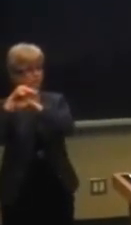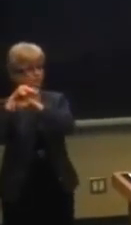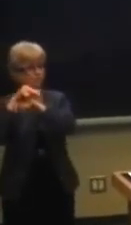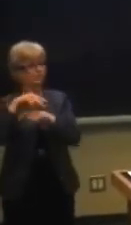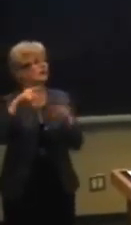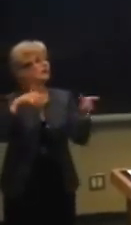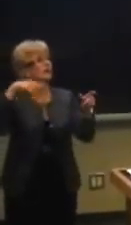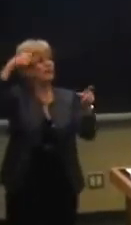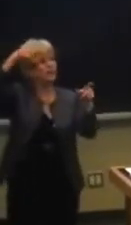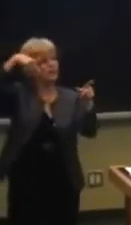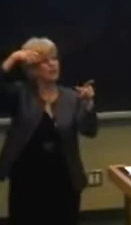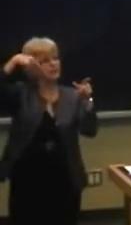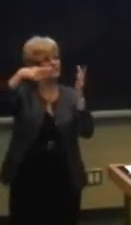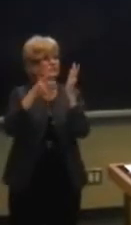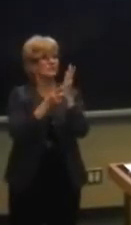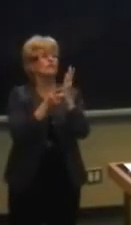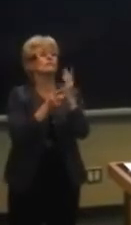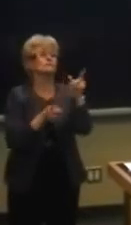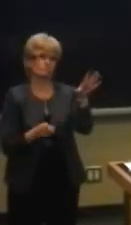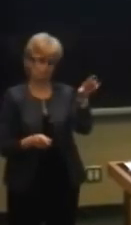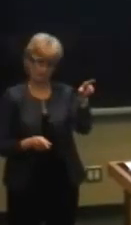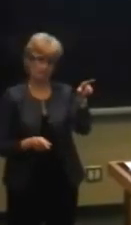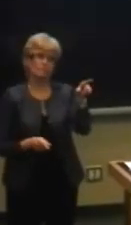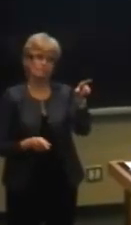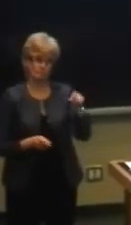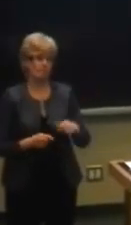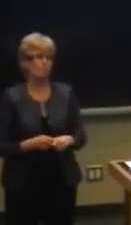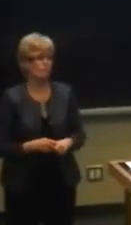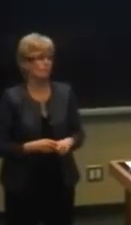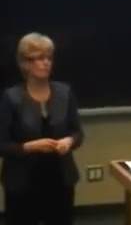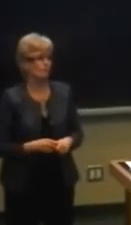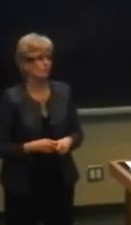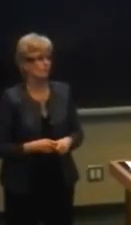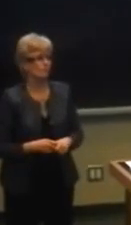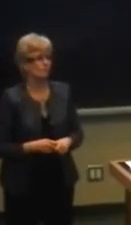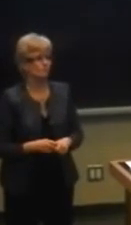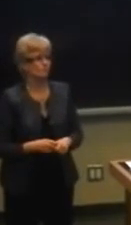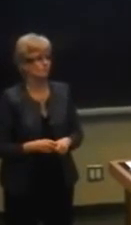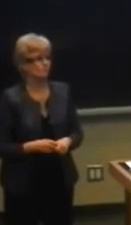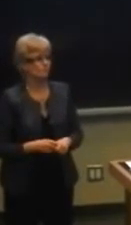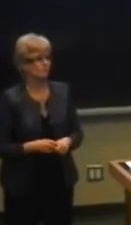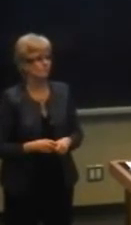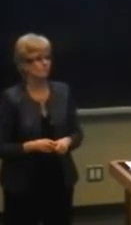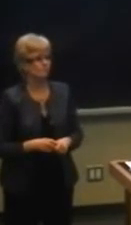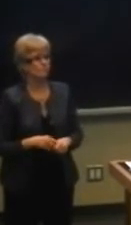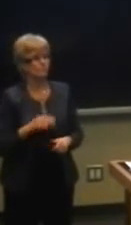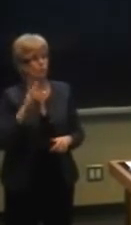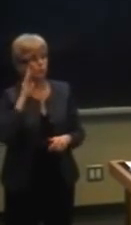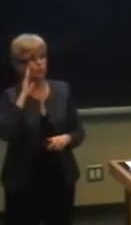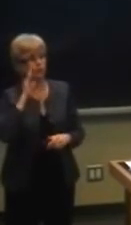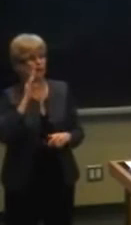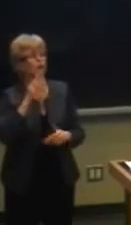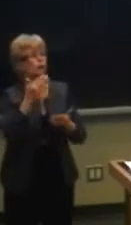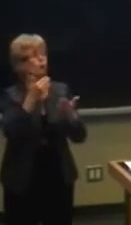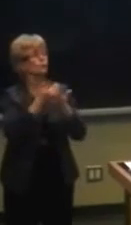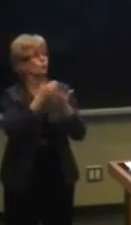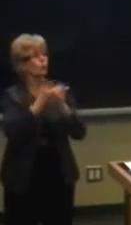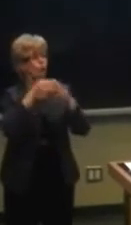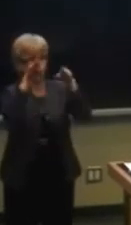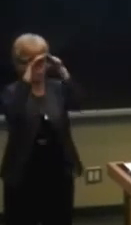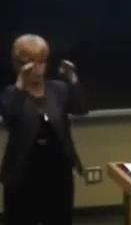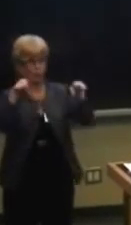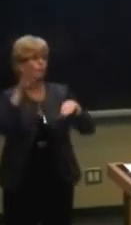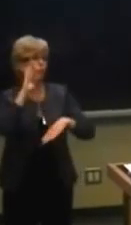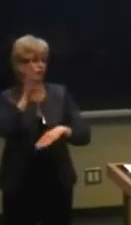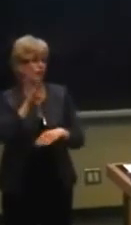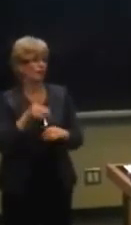the leaking roof at Davisville, that's a good one, and actually, as much as anything, it's nice to be able to say that it's being sorted. So a new roof has been being put on